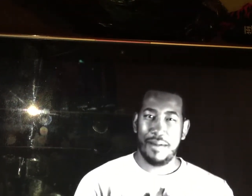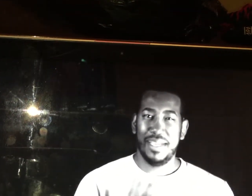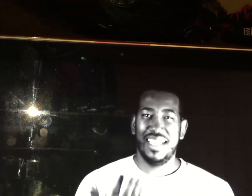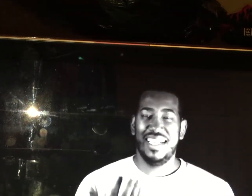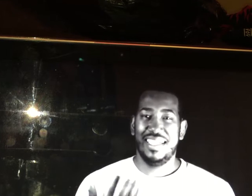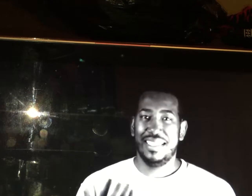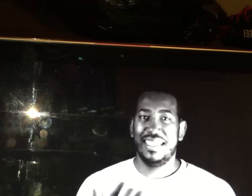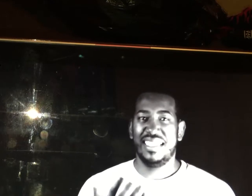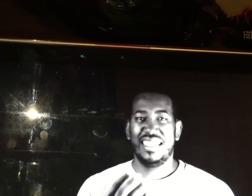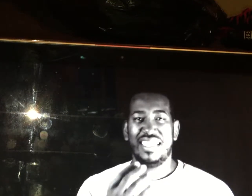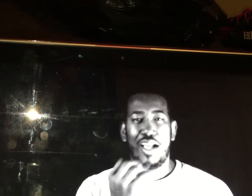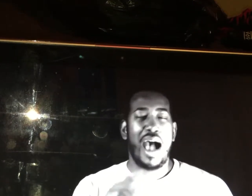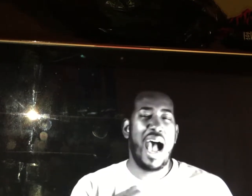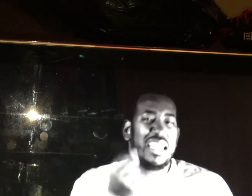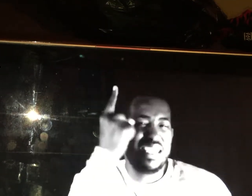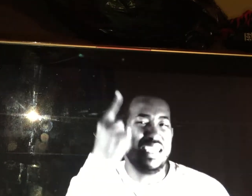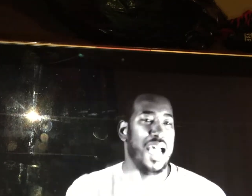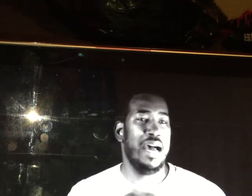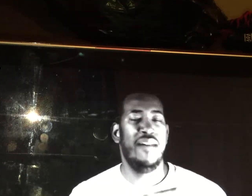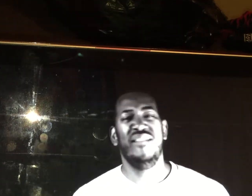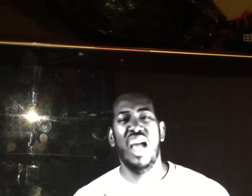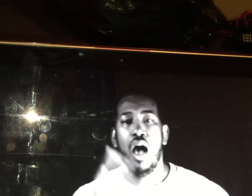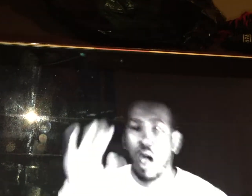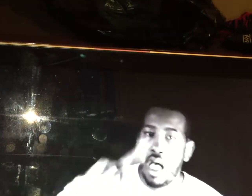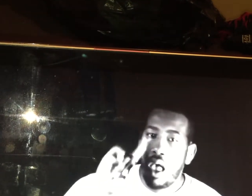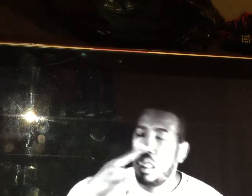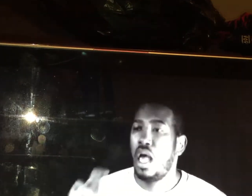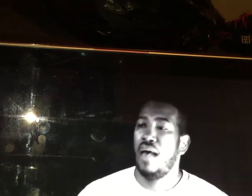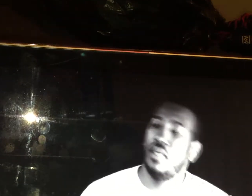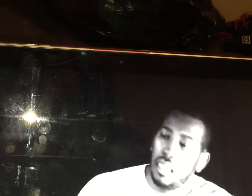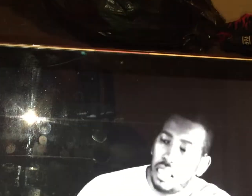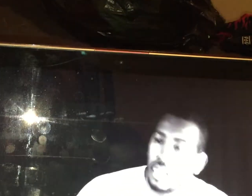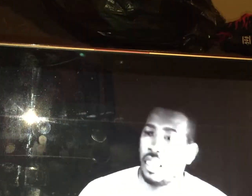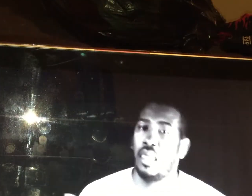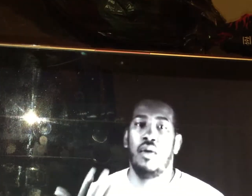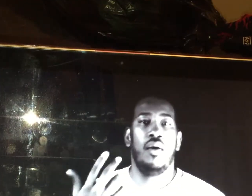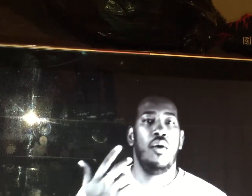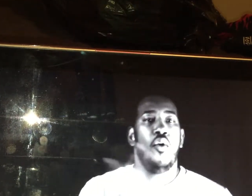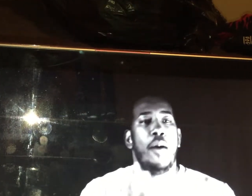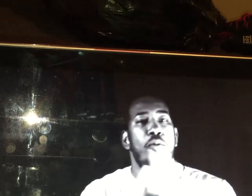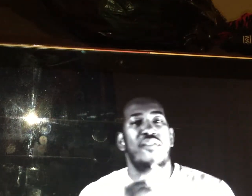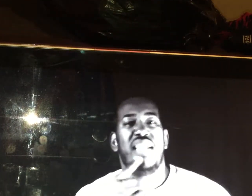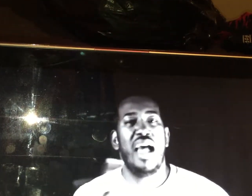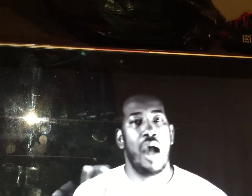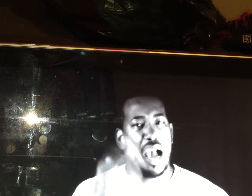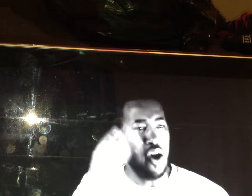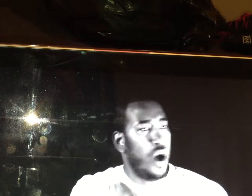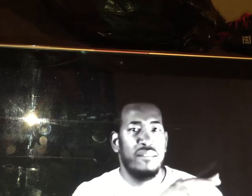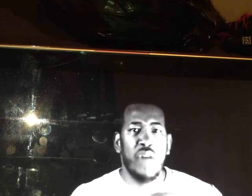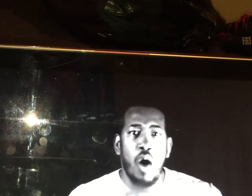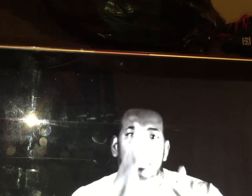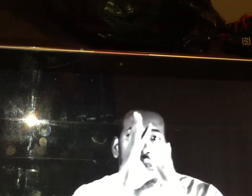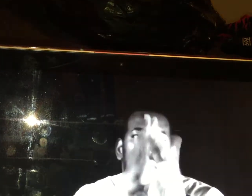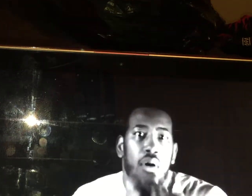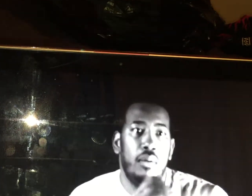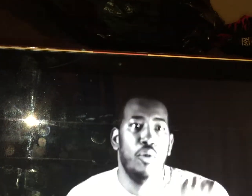My own family said these things to me. I understand that they were tired of explaining things to me all the